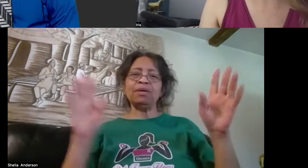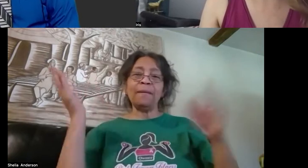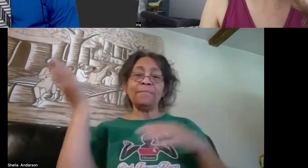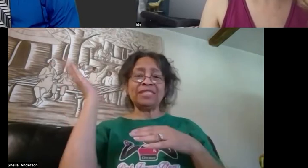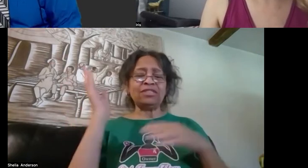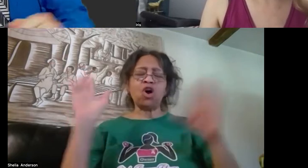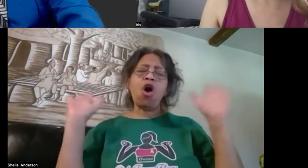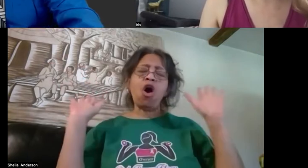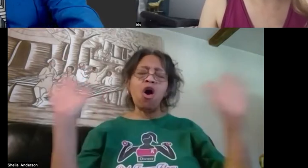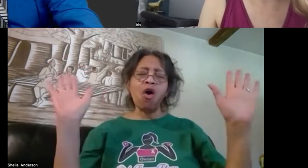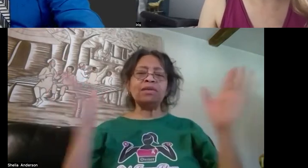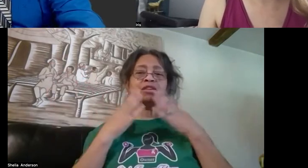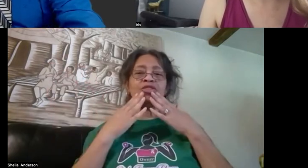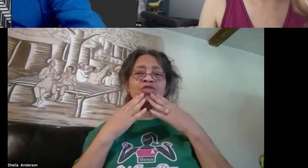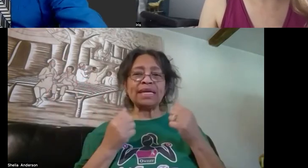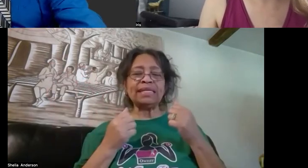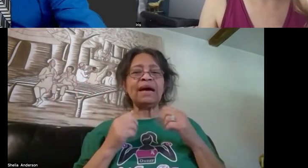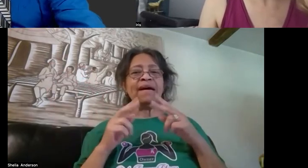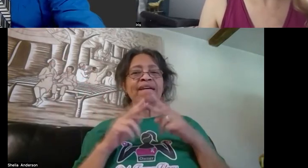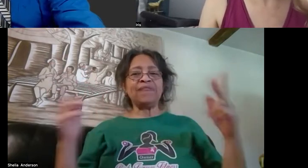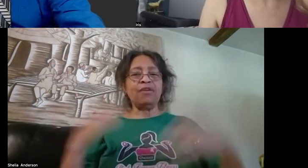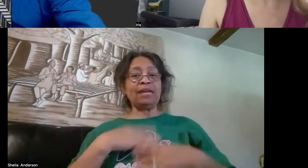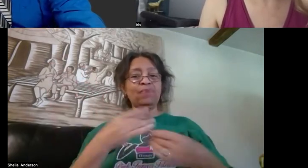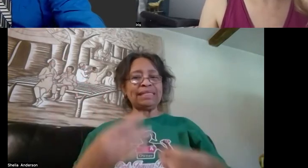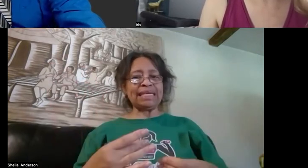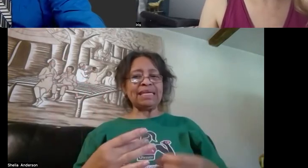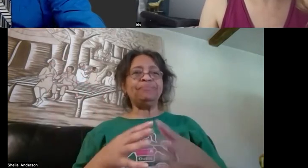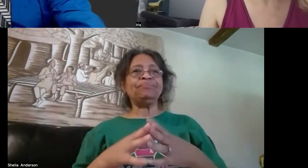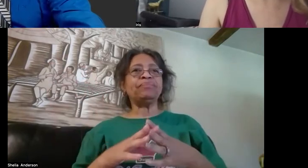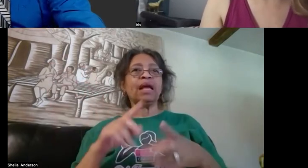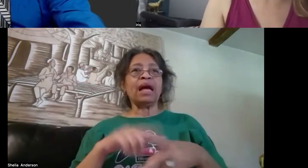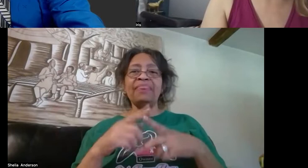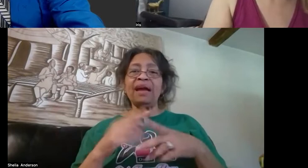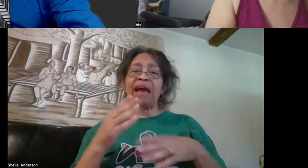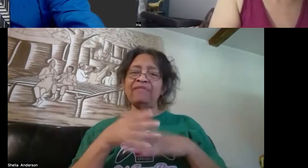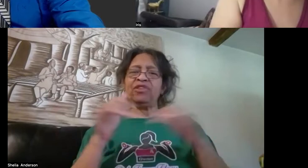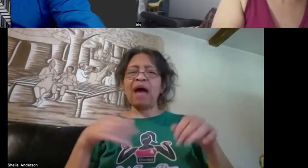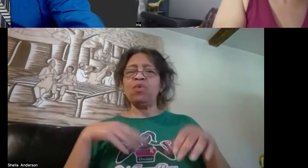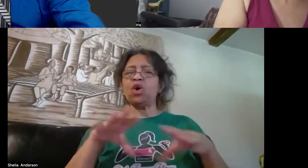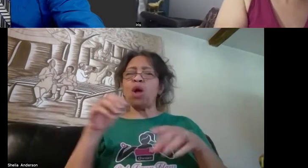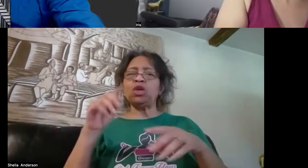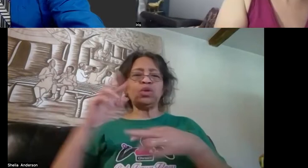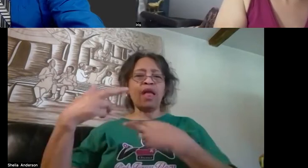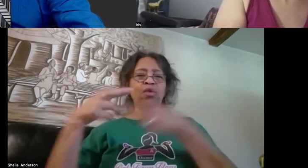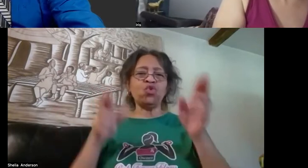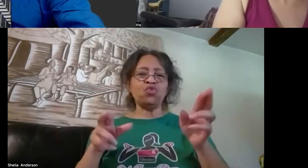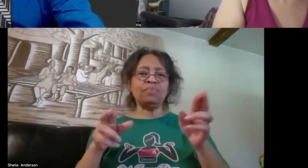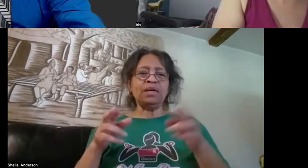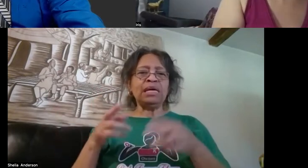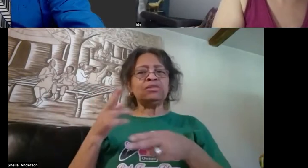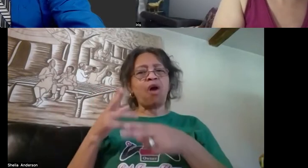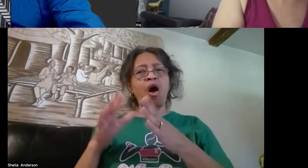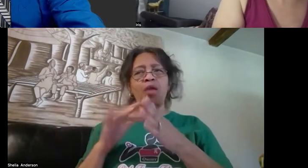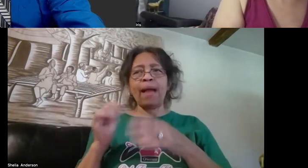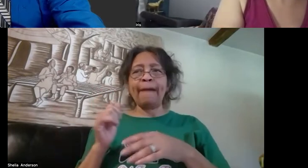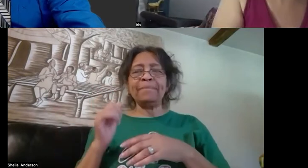People that so sweet, very interesting. And then after that, we'll go to another room.